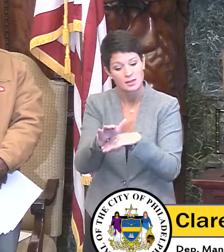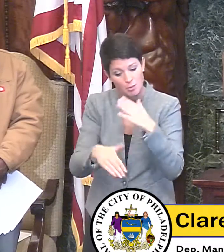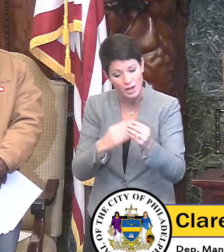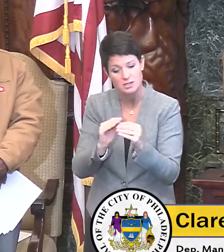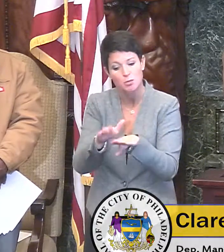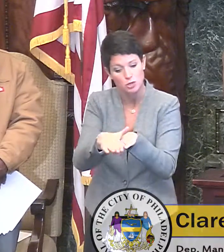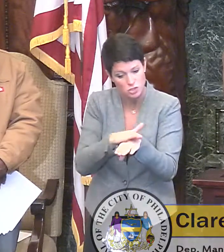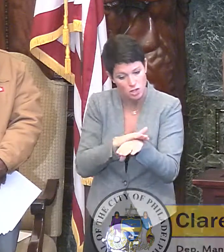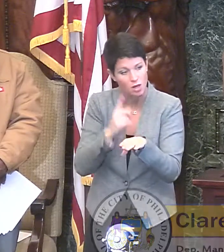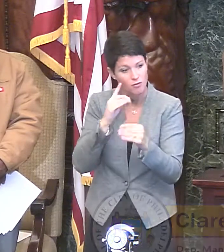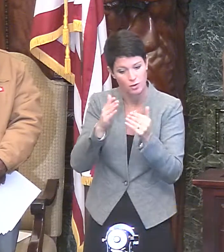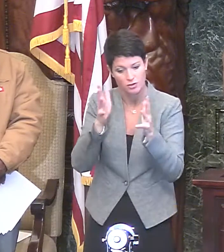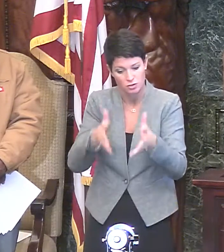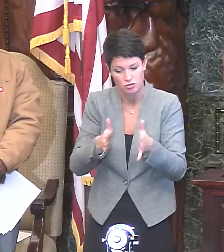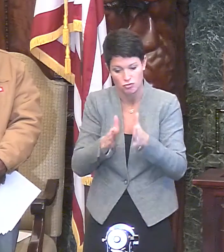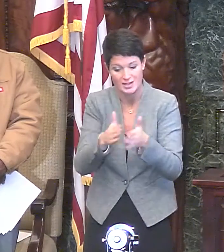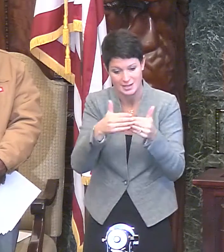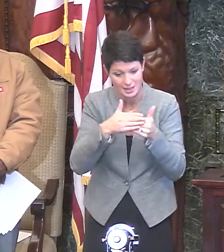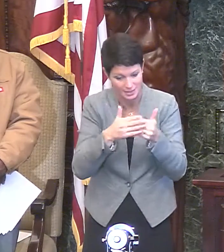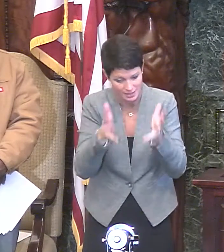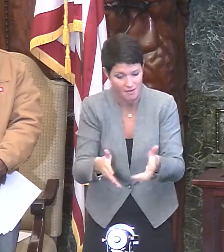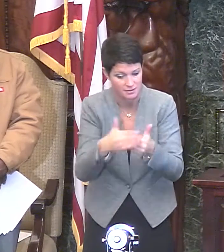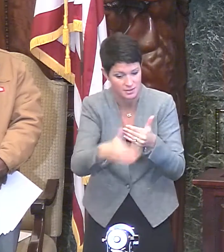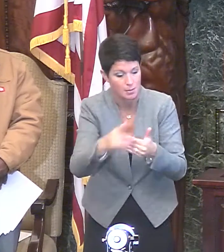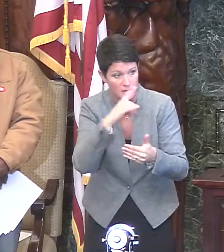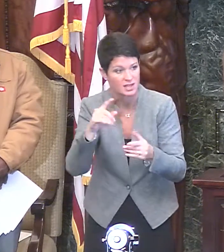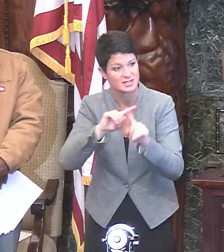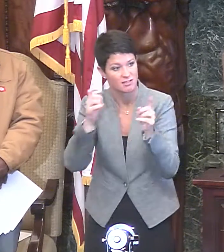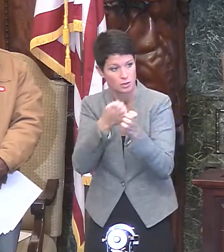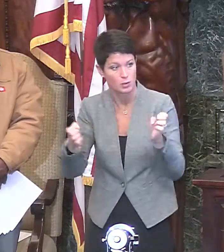the remaining streets because different equipment will be needed.